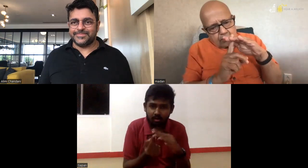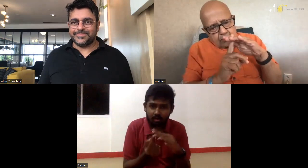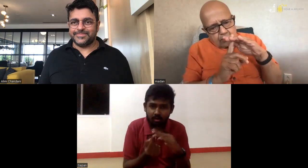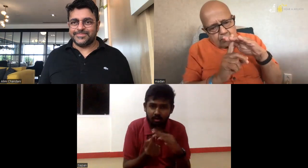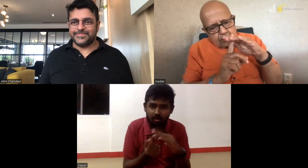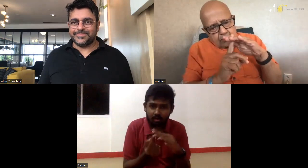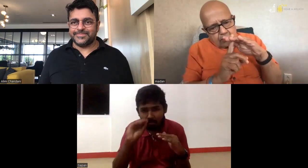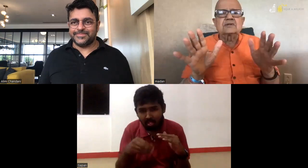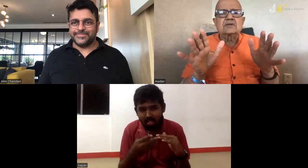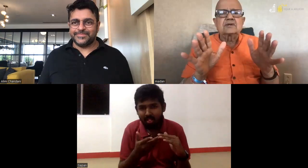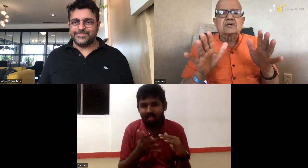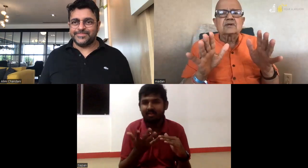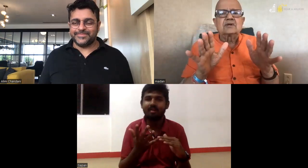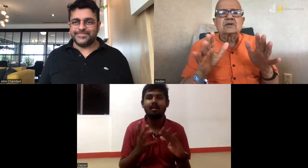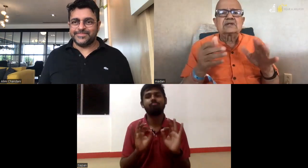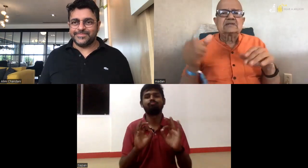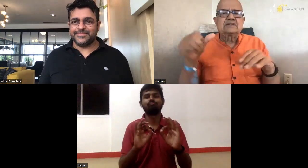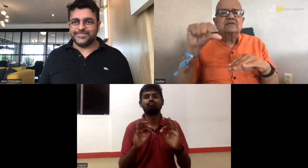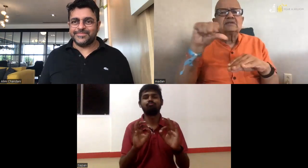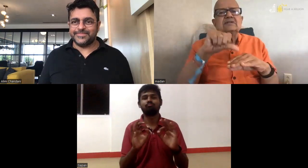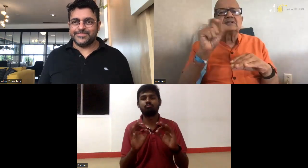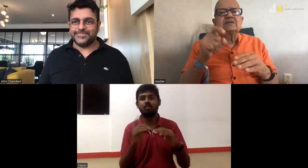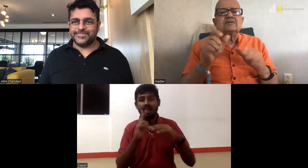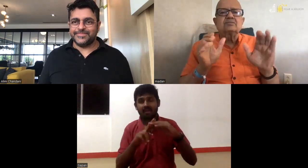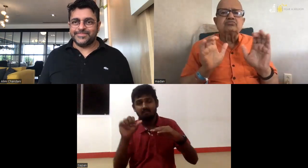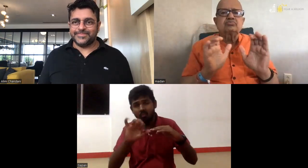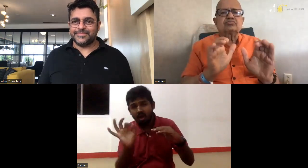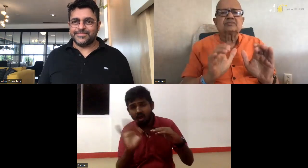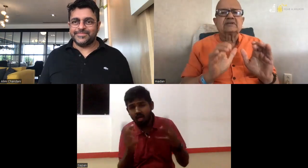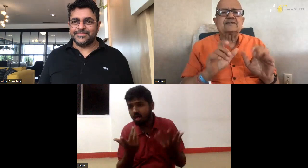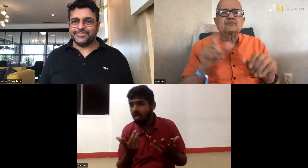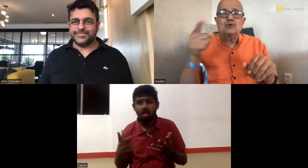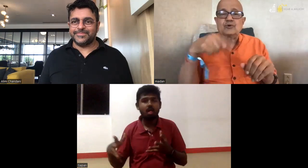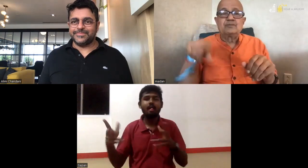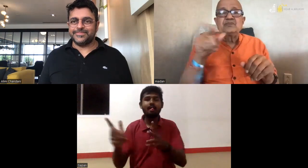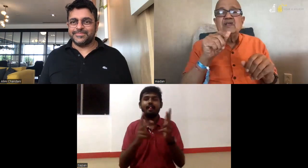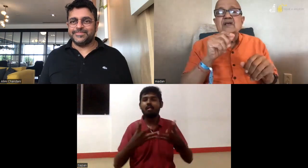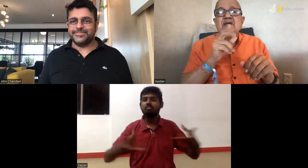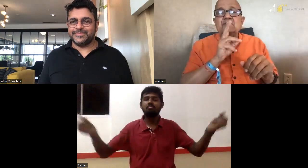I think slowly we will uh, achieve.